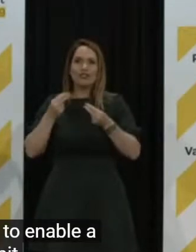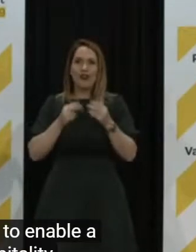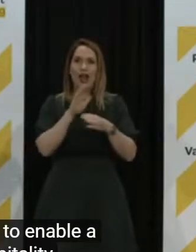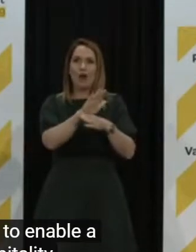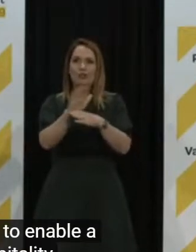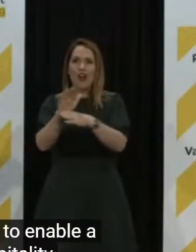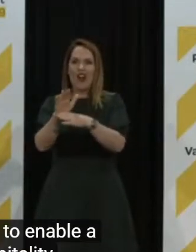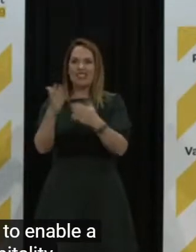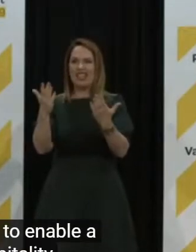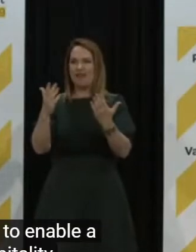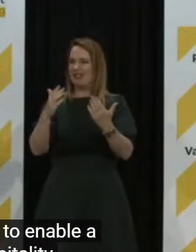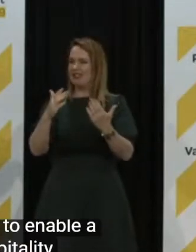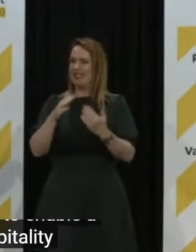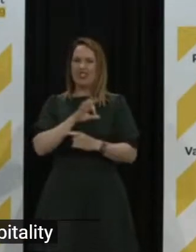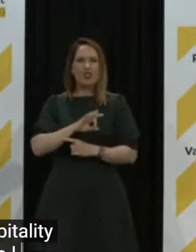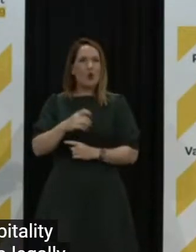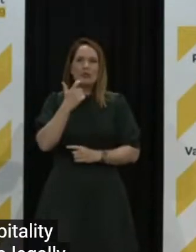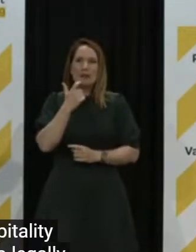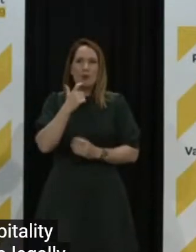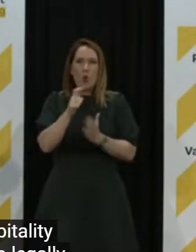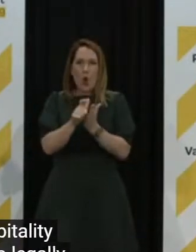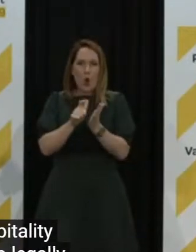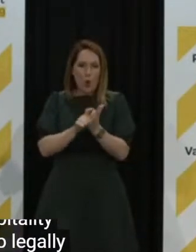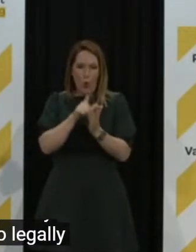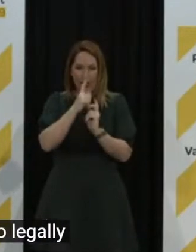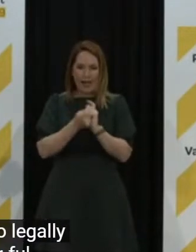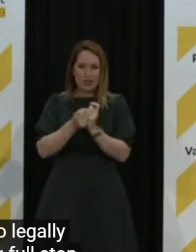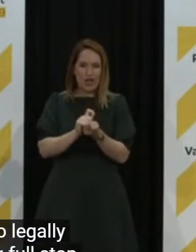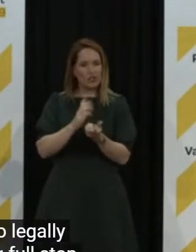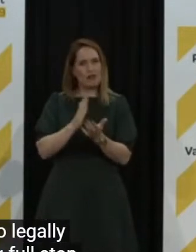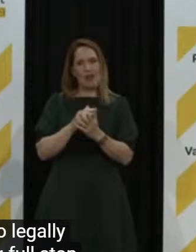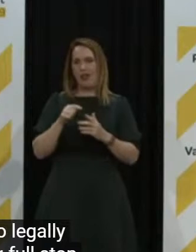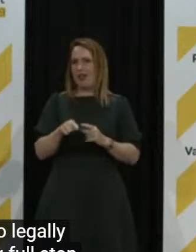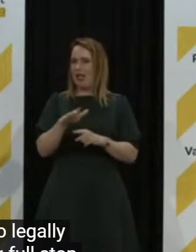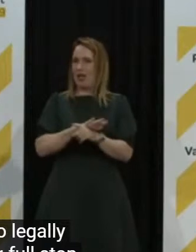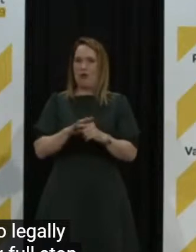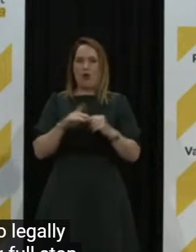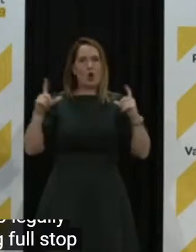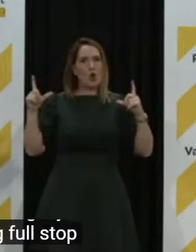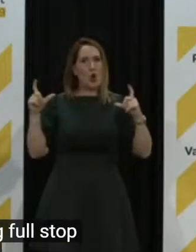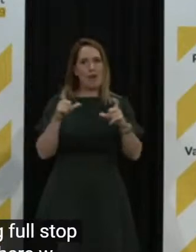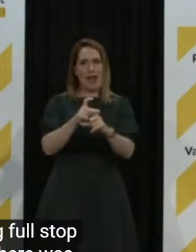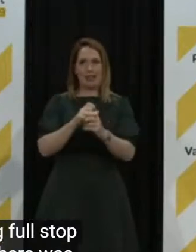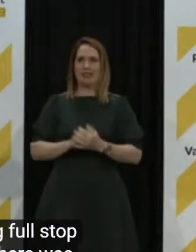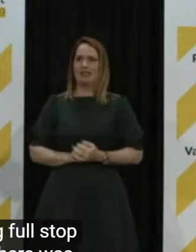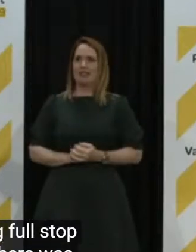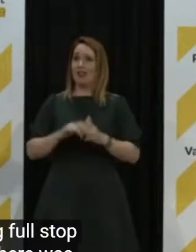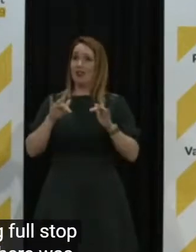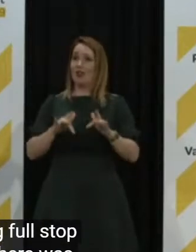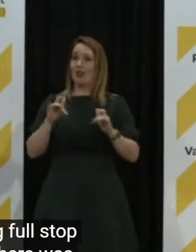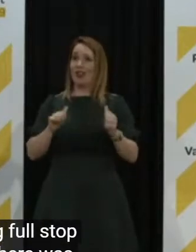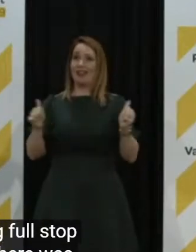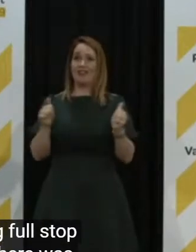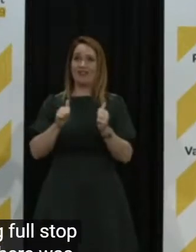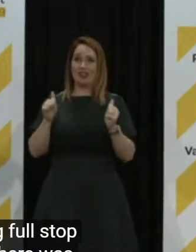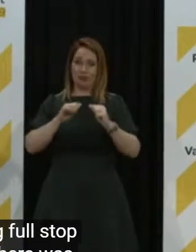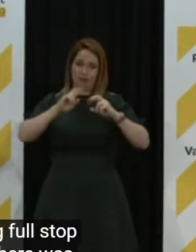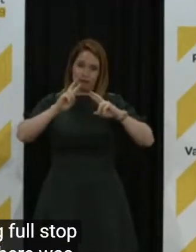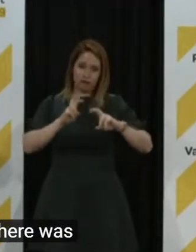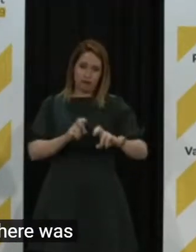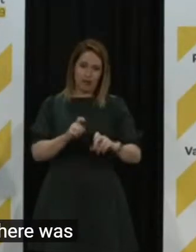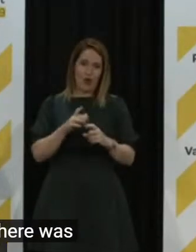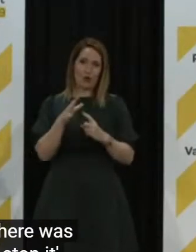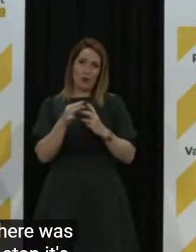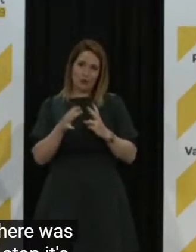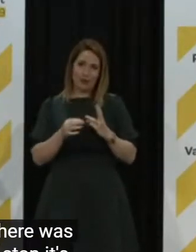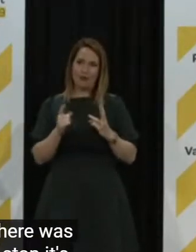that. There wasn't a simple legislative fix. It's quite a complex area of law. We haven't finished looking into those options, but